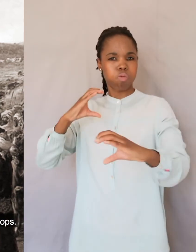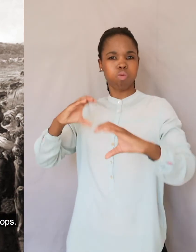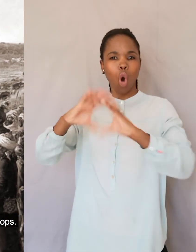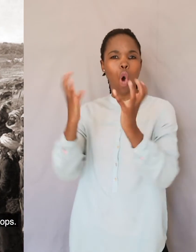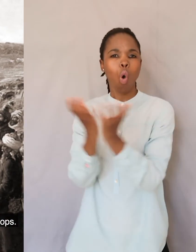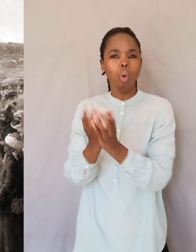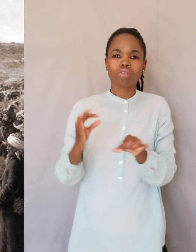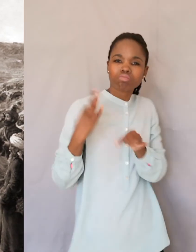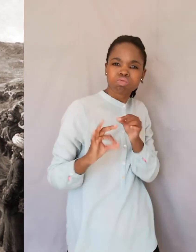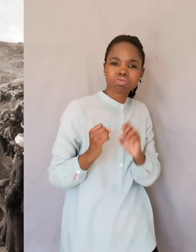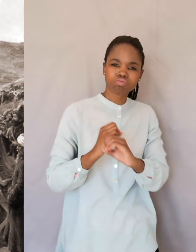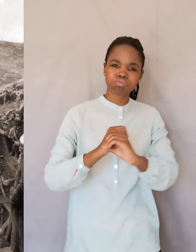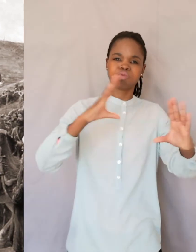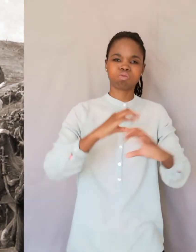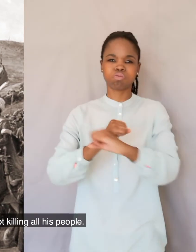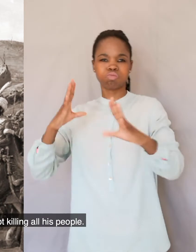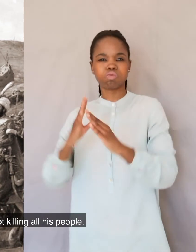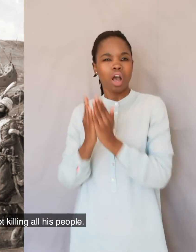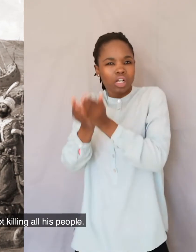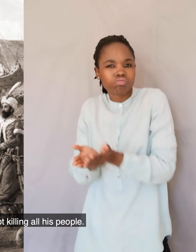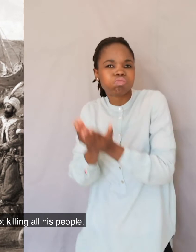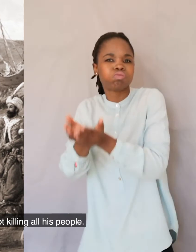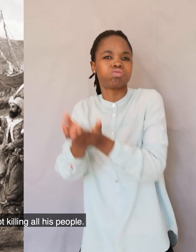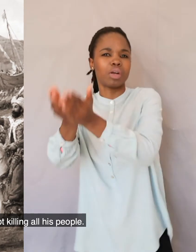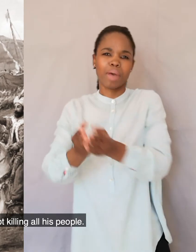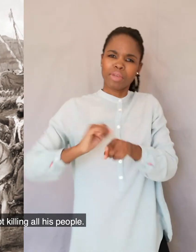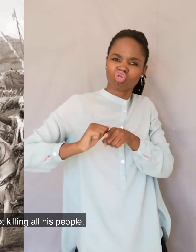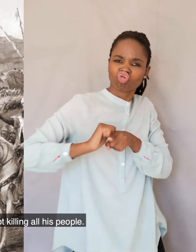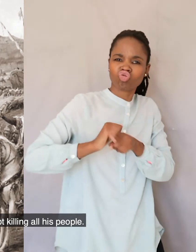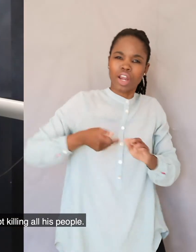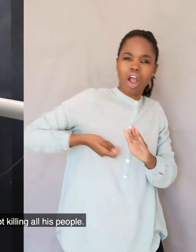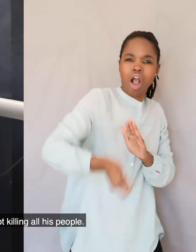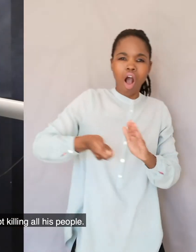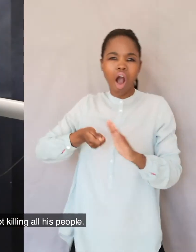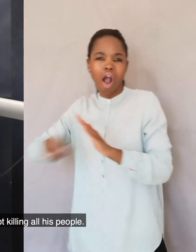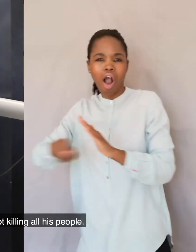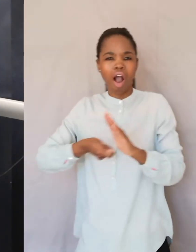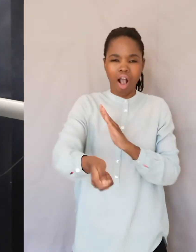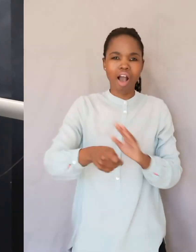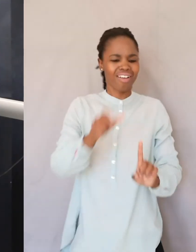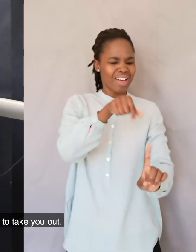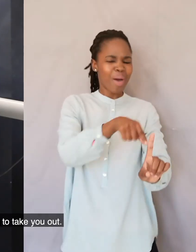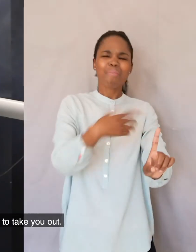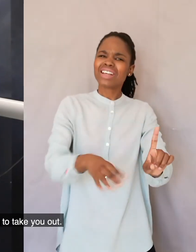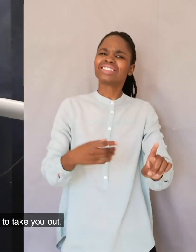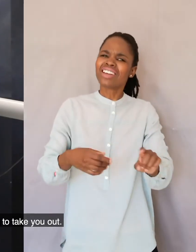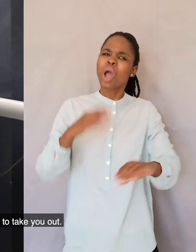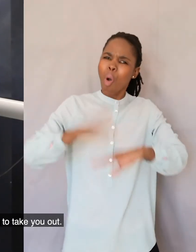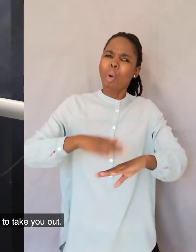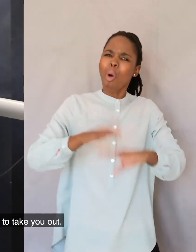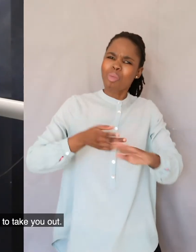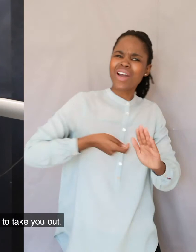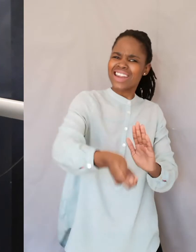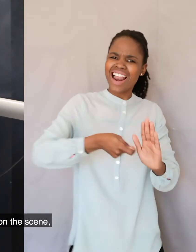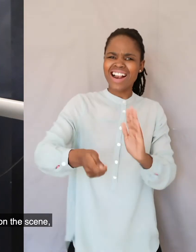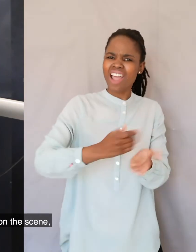he trained his troops. And then this person across the Danube kept killing all his people. So he decided, no, I'm going to